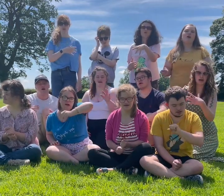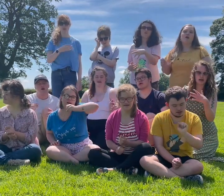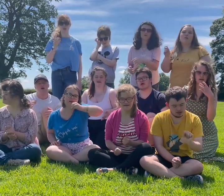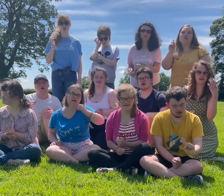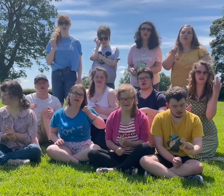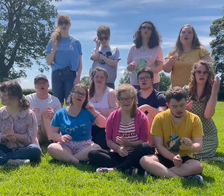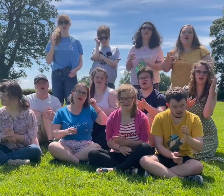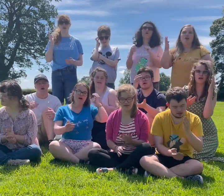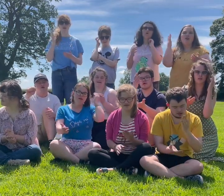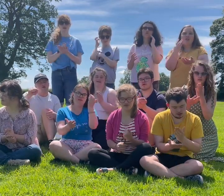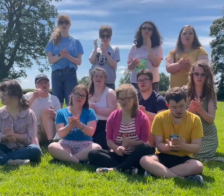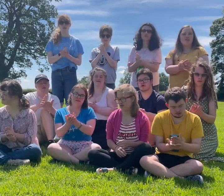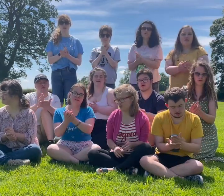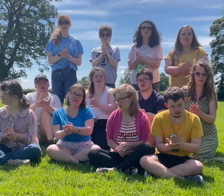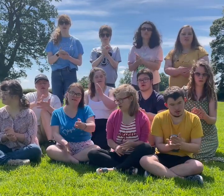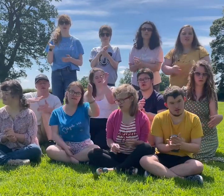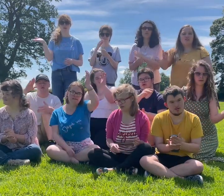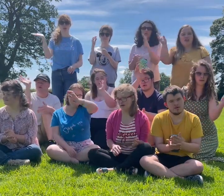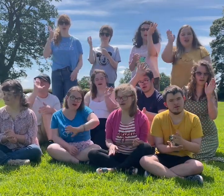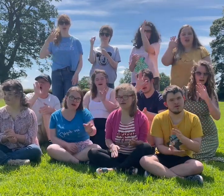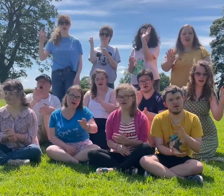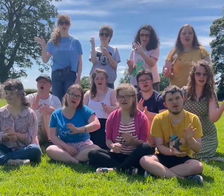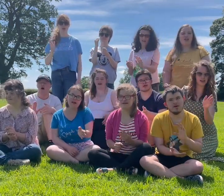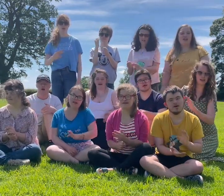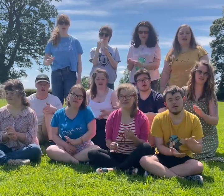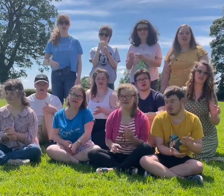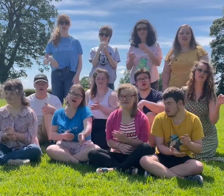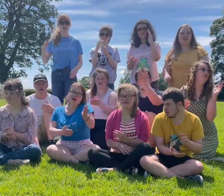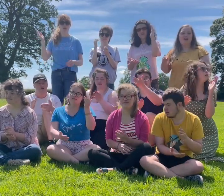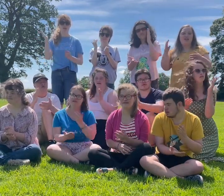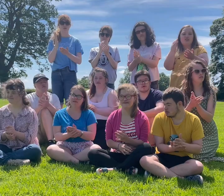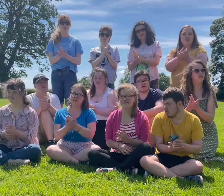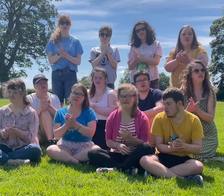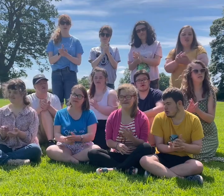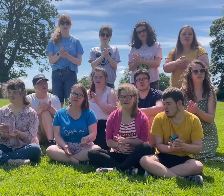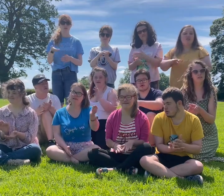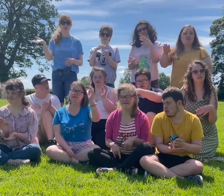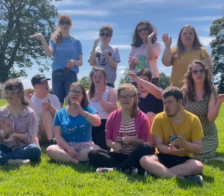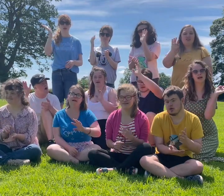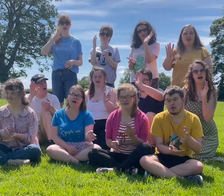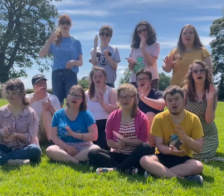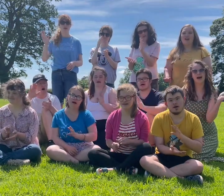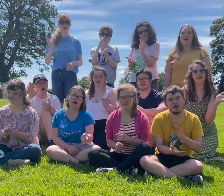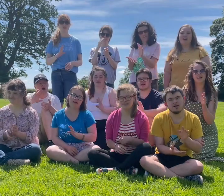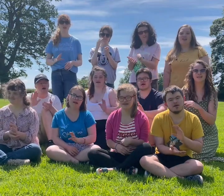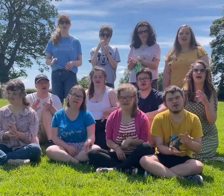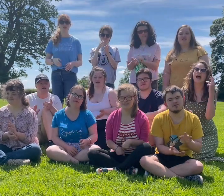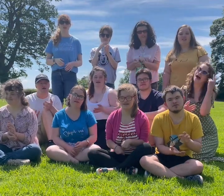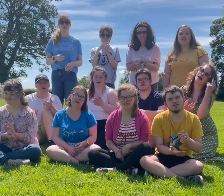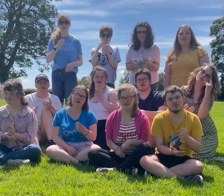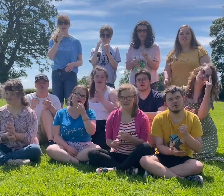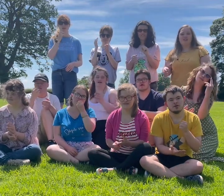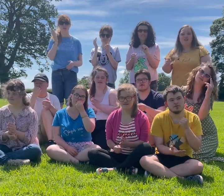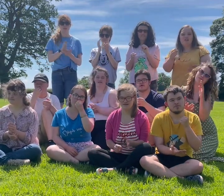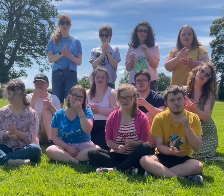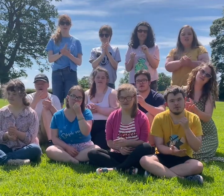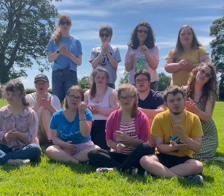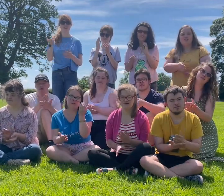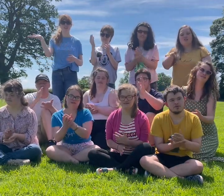show your true colors True colors True